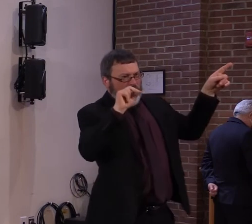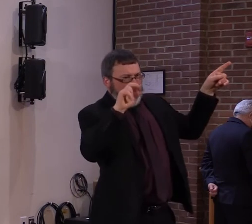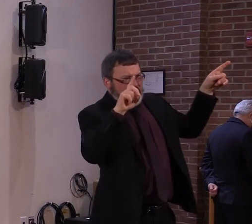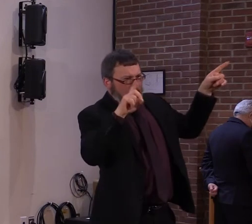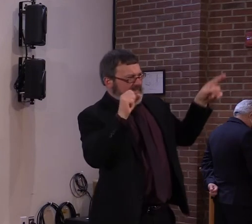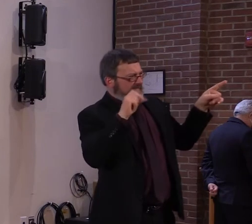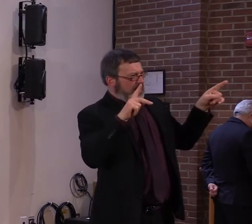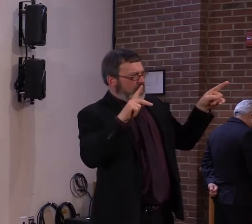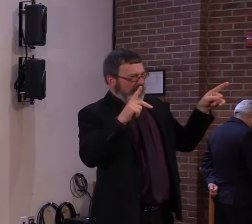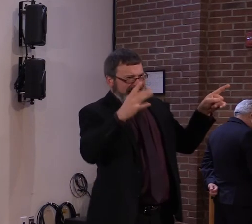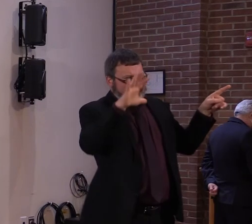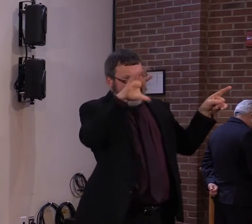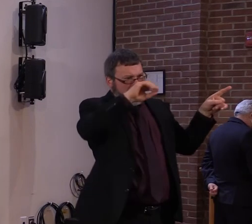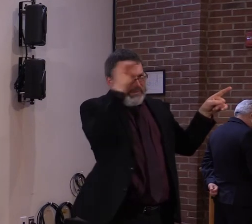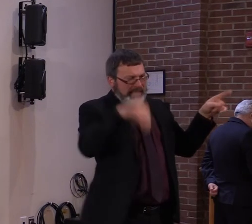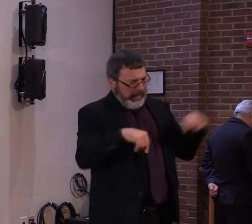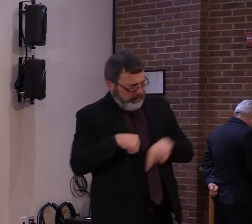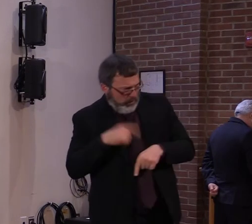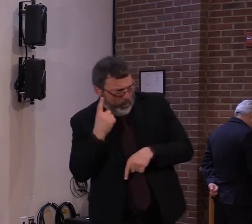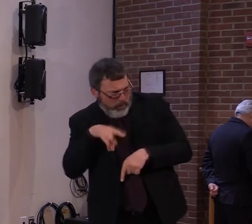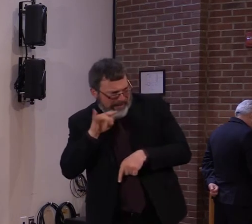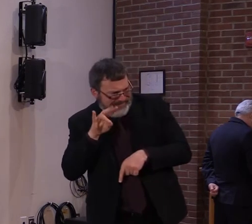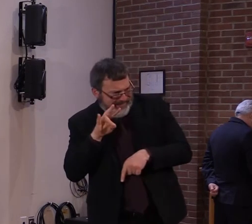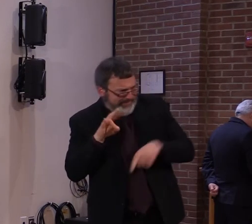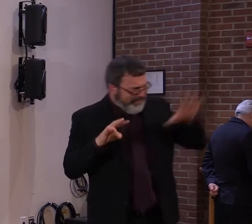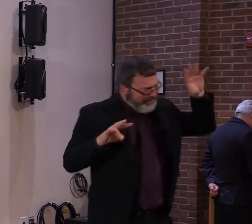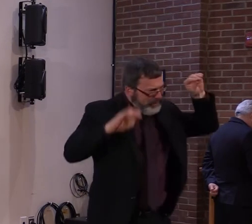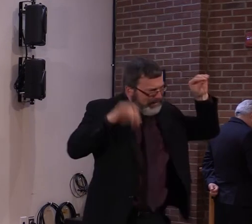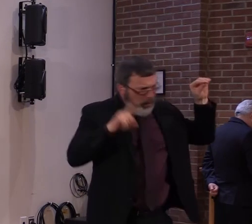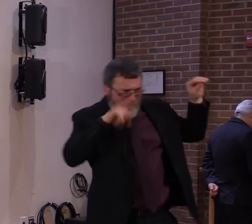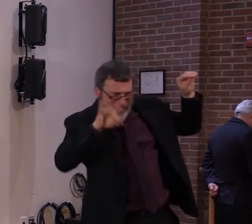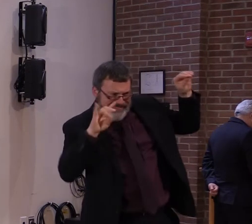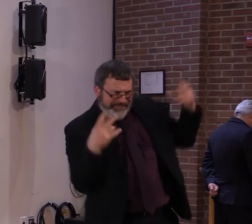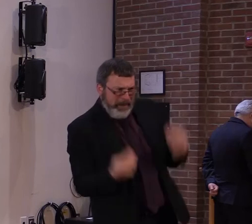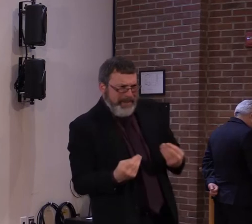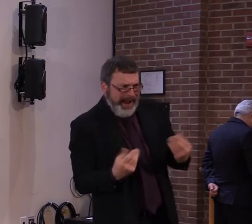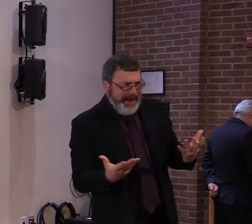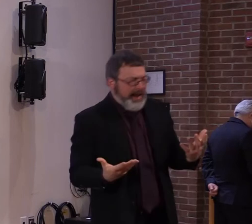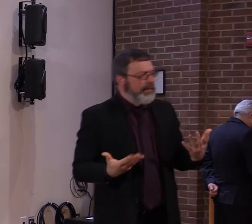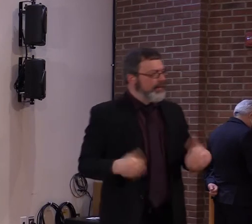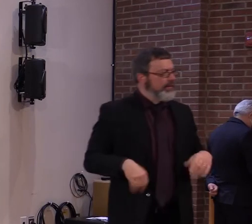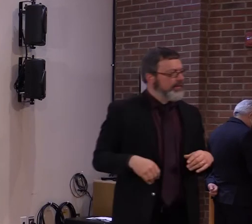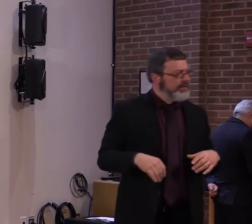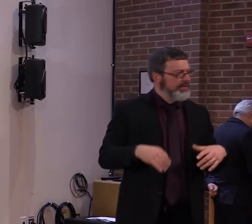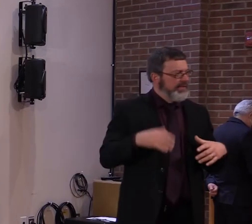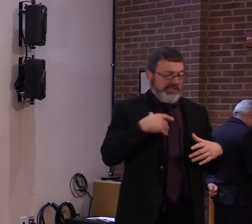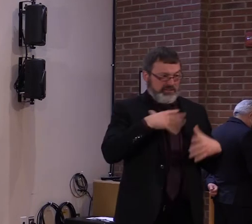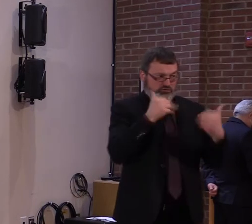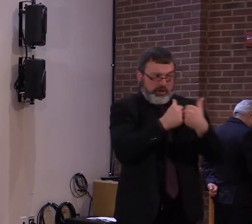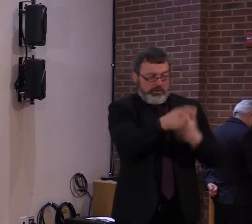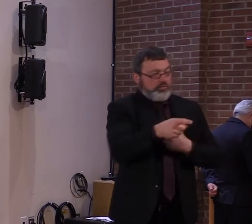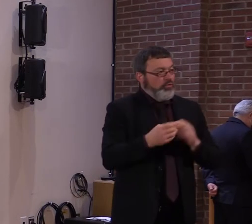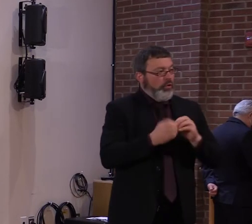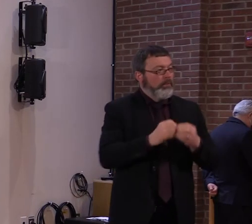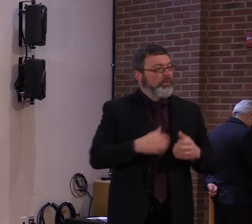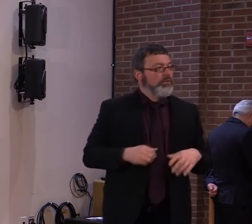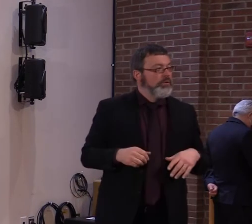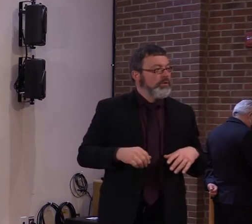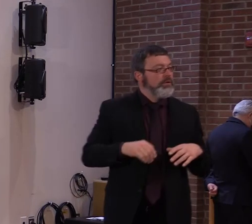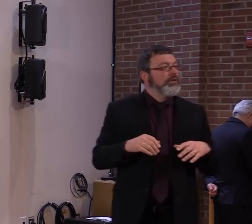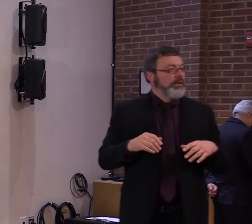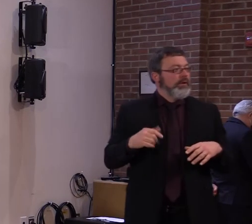I'm not sure you'd see the same thing. So I challenge you on that. Well, I sent along the